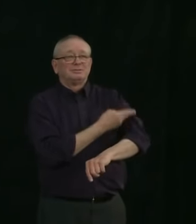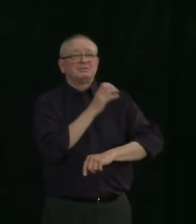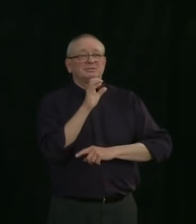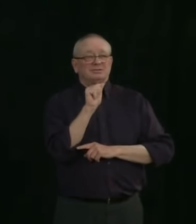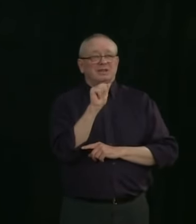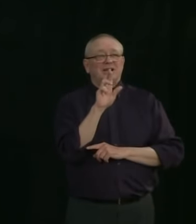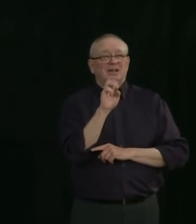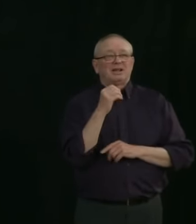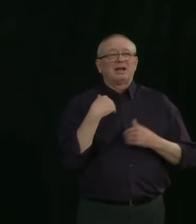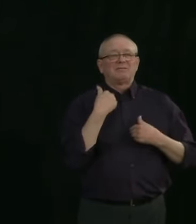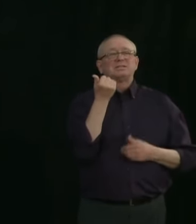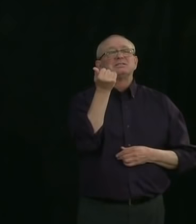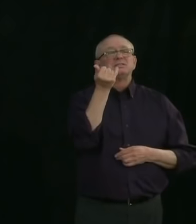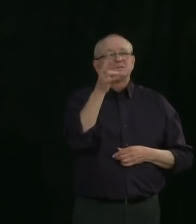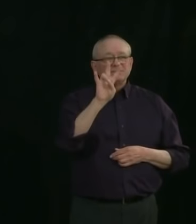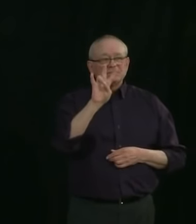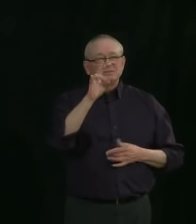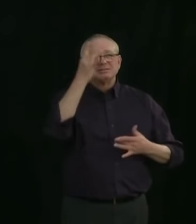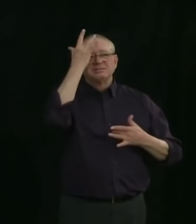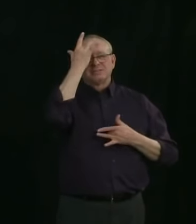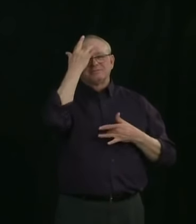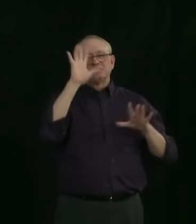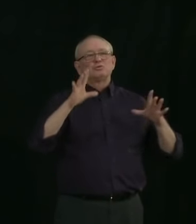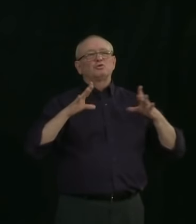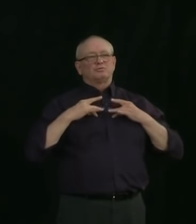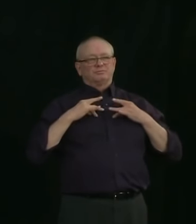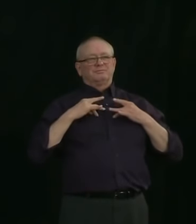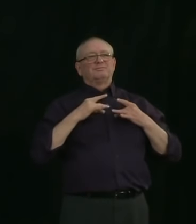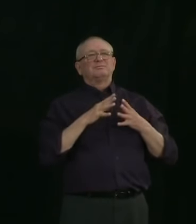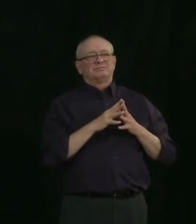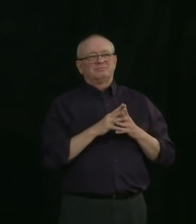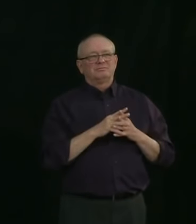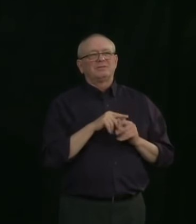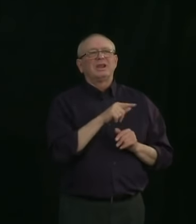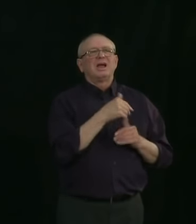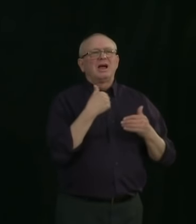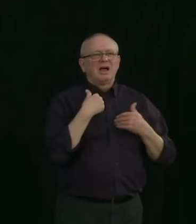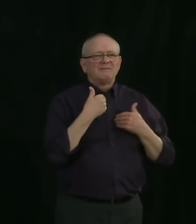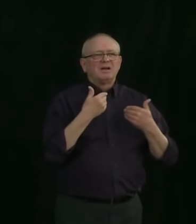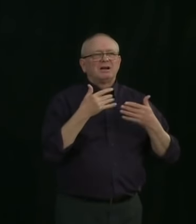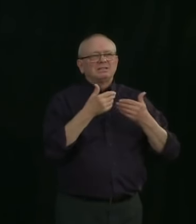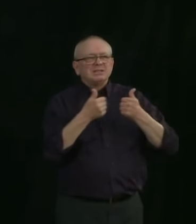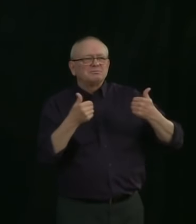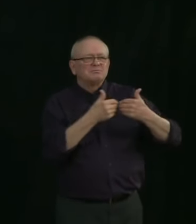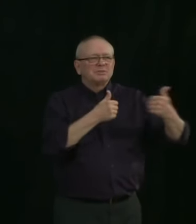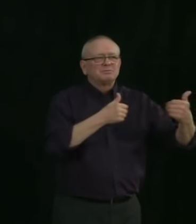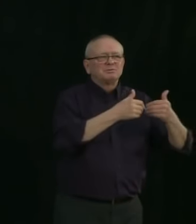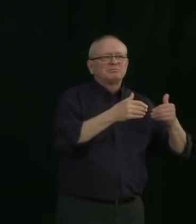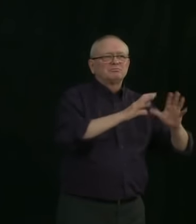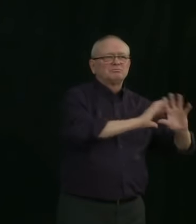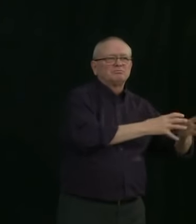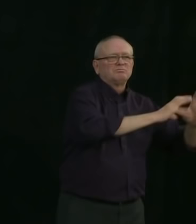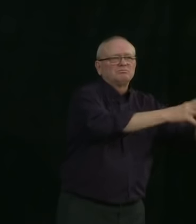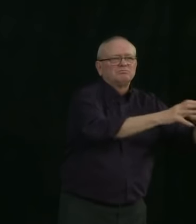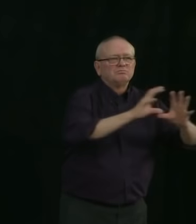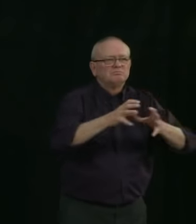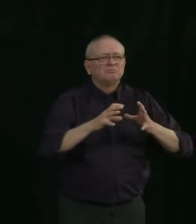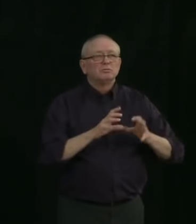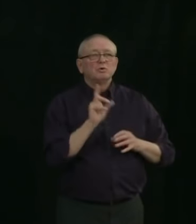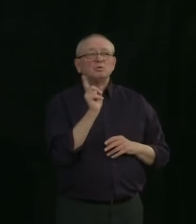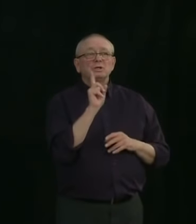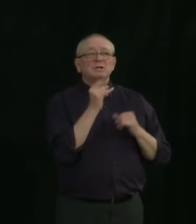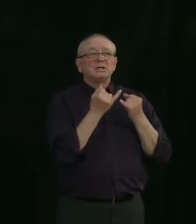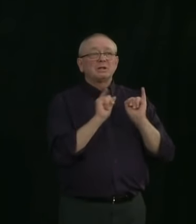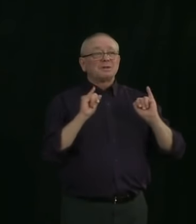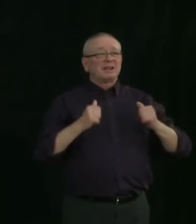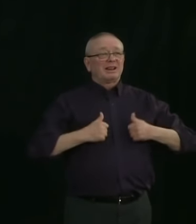Care, and it's my understanding that the cases are in the independent living portion of that facility. So there has